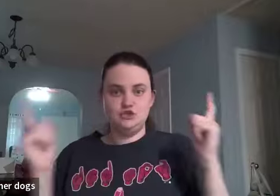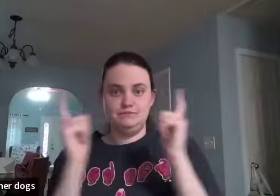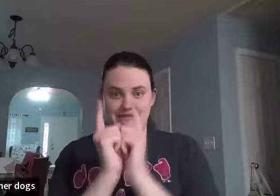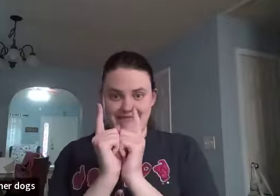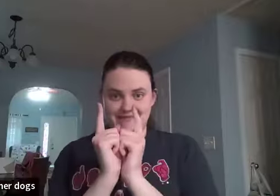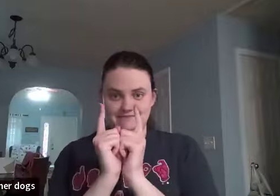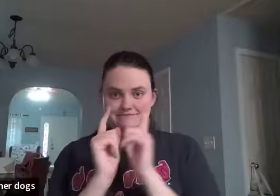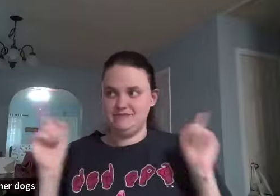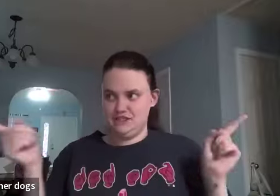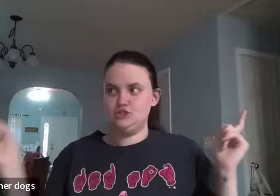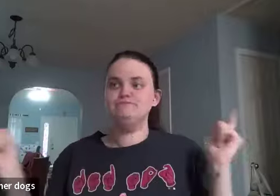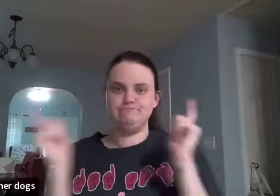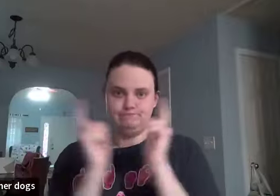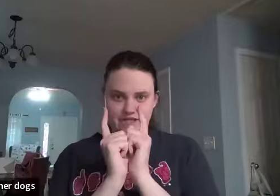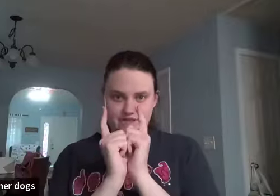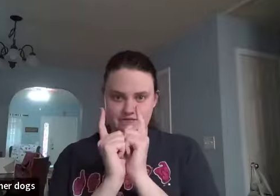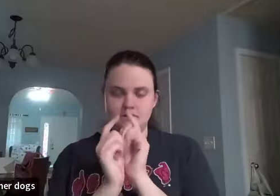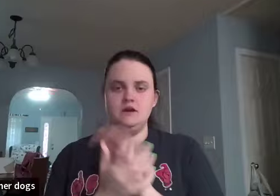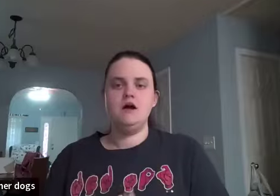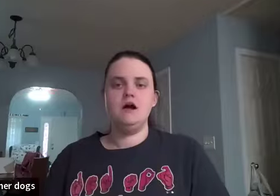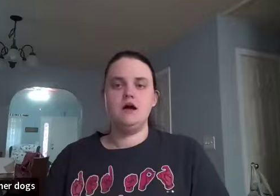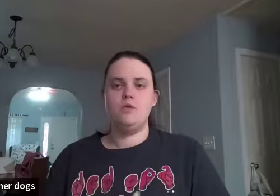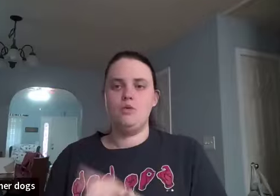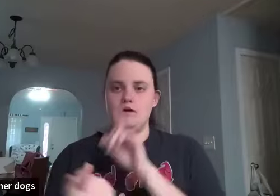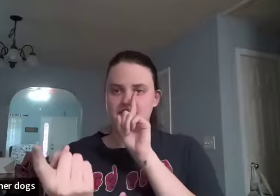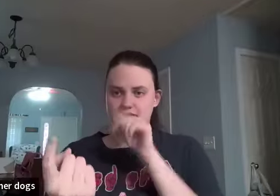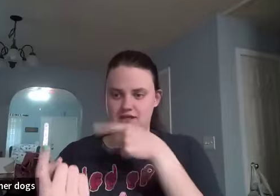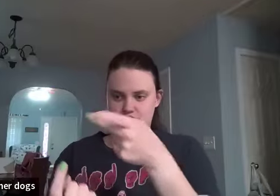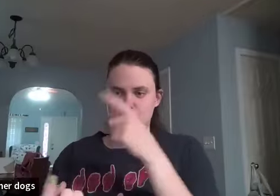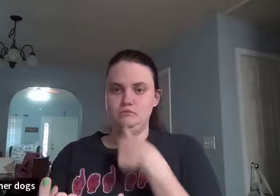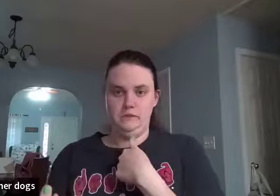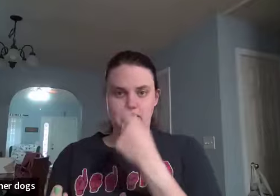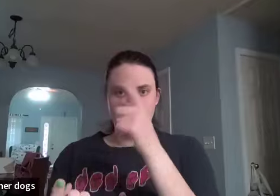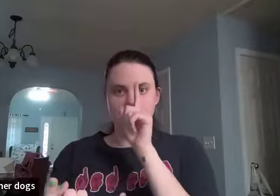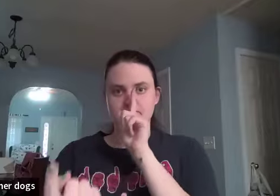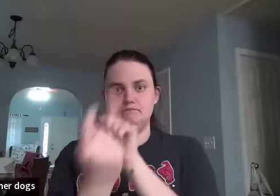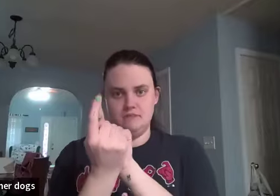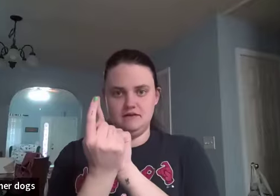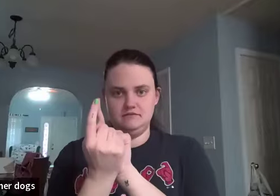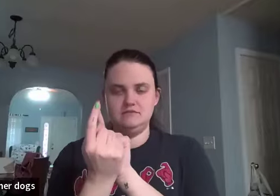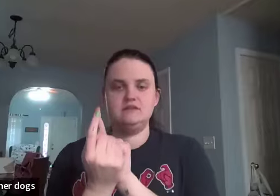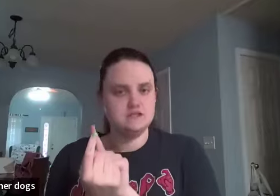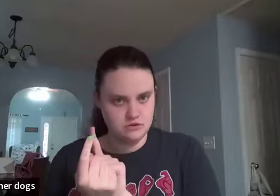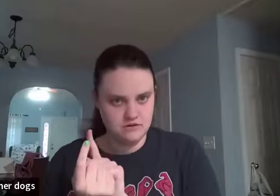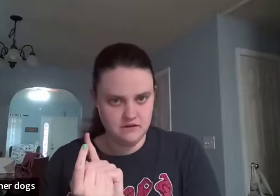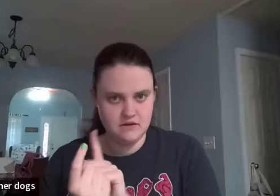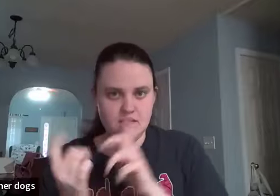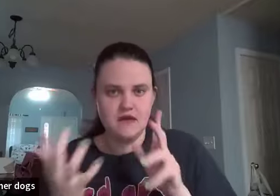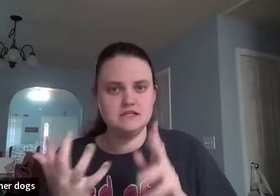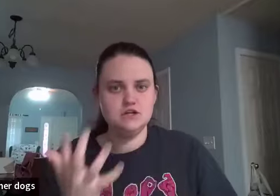to meet, these two meet, or these me and them met, that sort of thing. That's how you